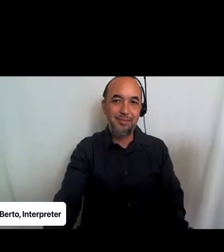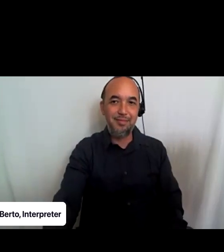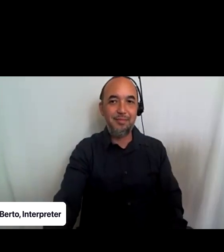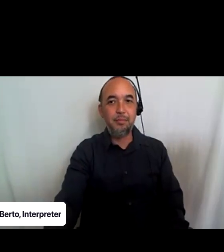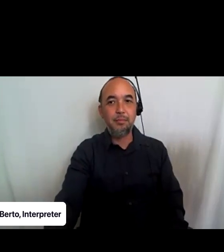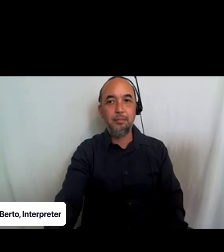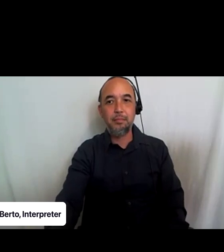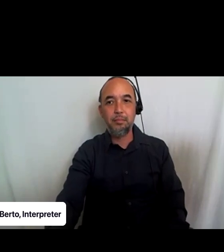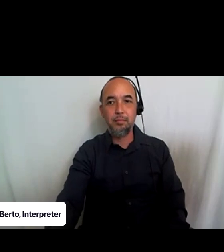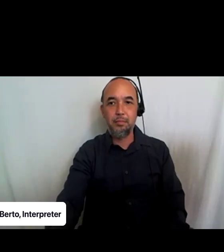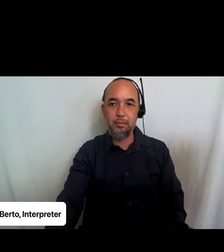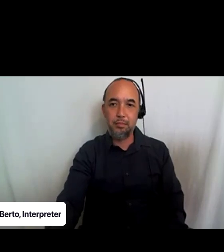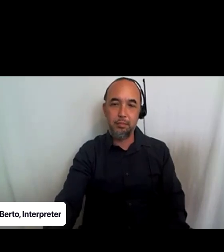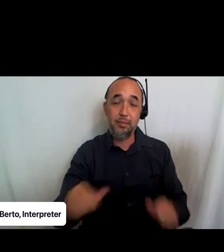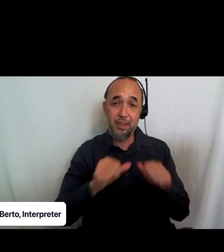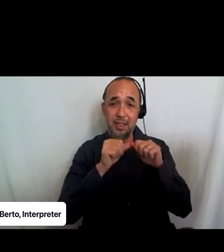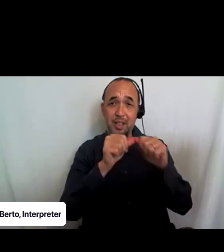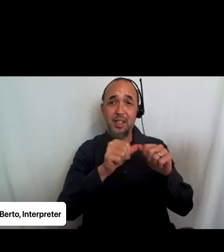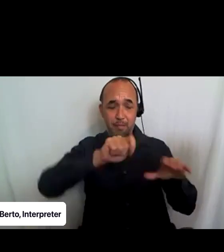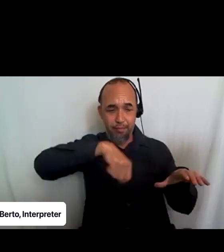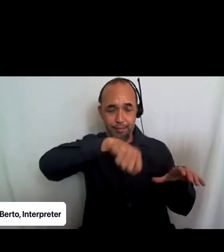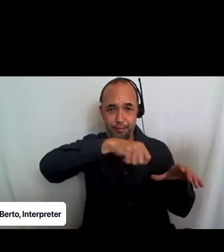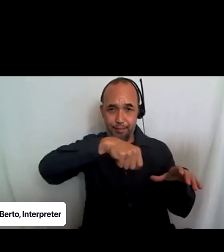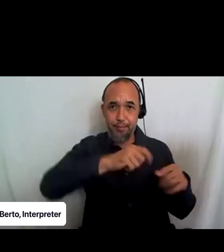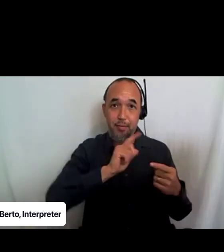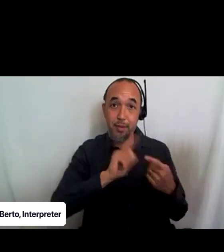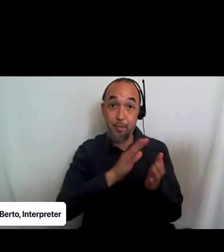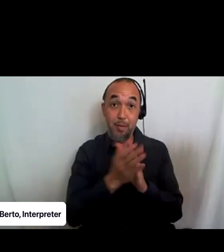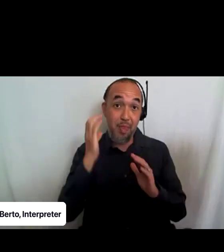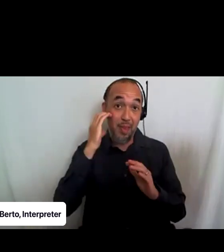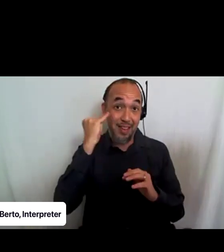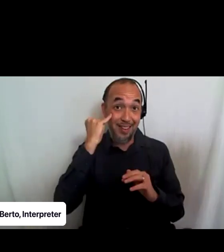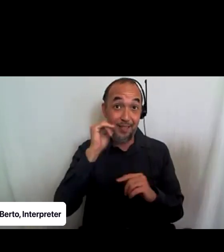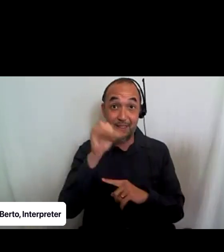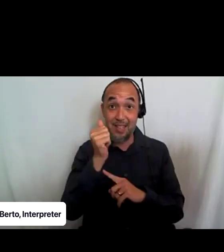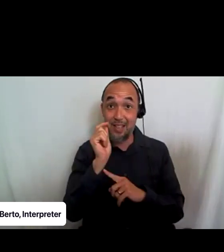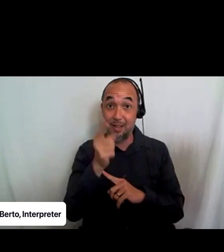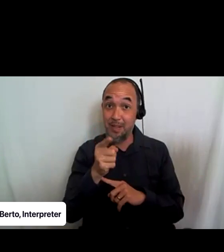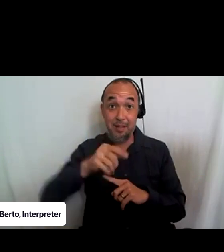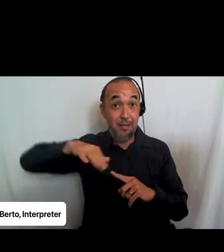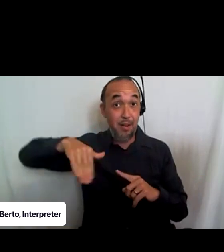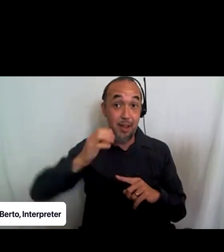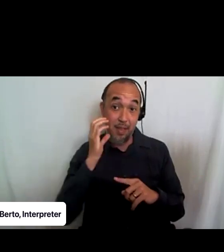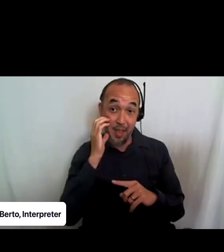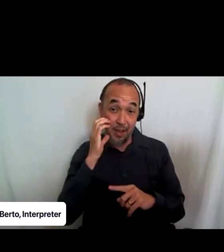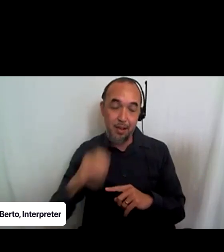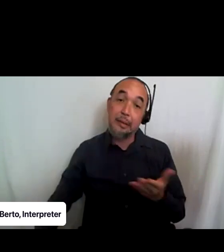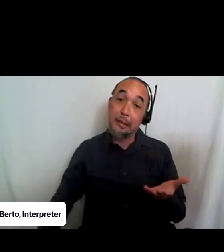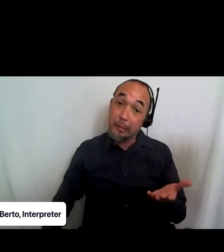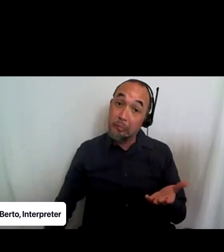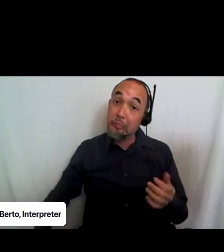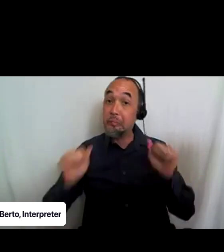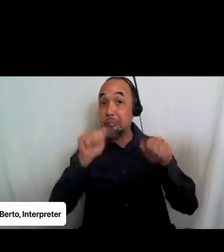Uh, if after 10 minutes it does not thicken, there's a few tricks. You can add